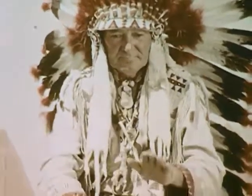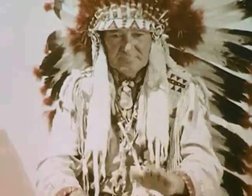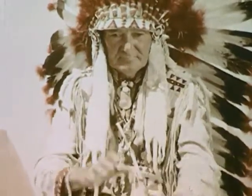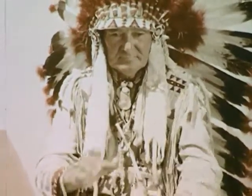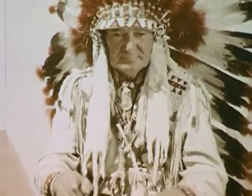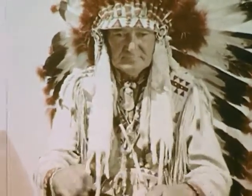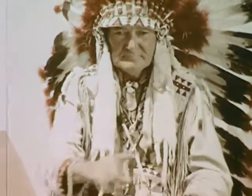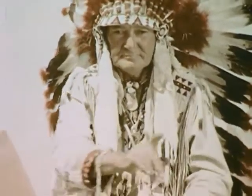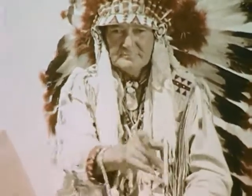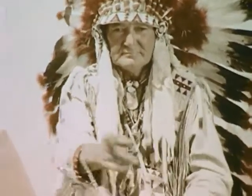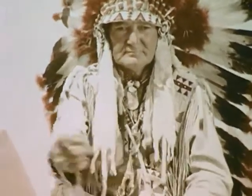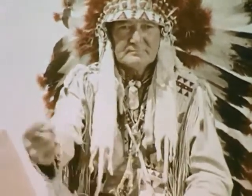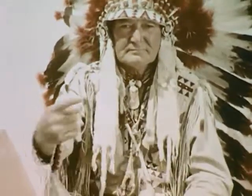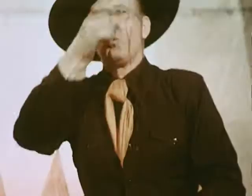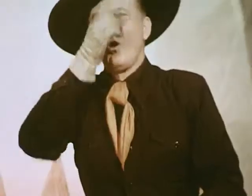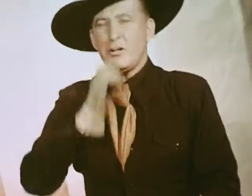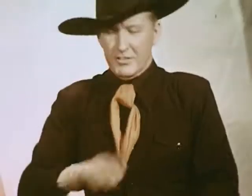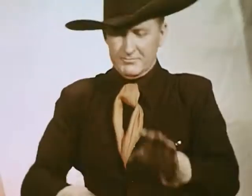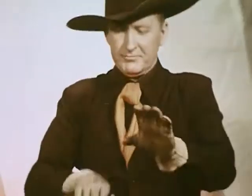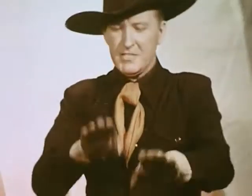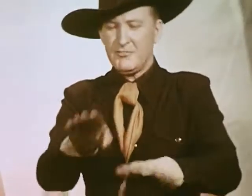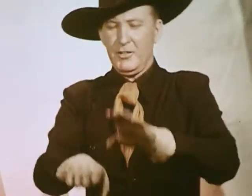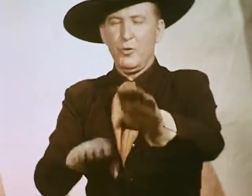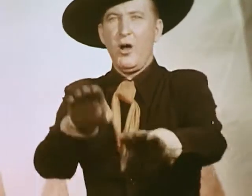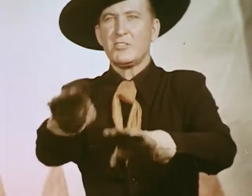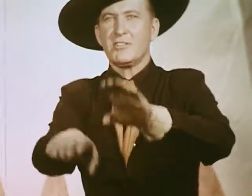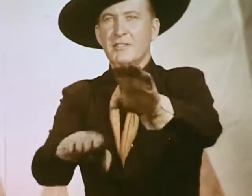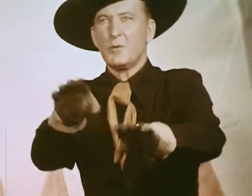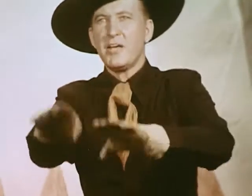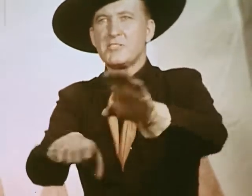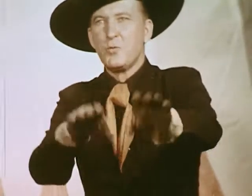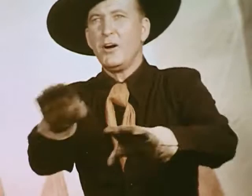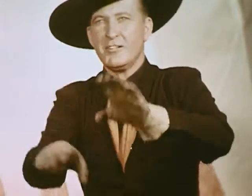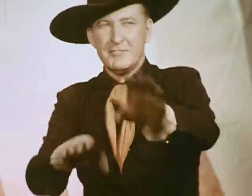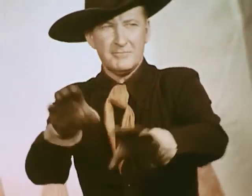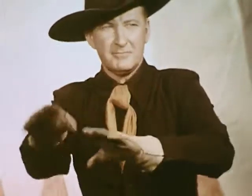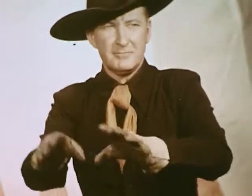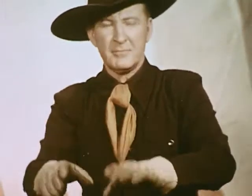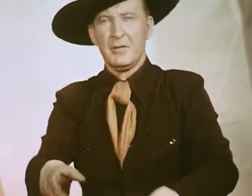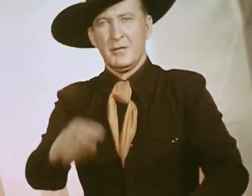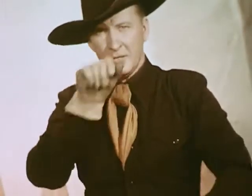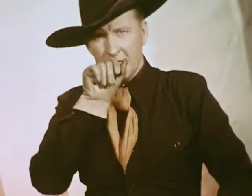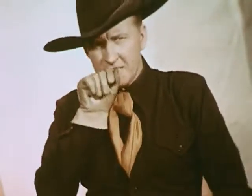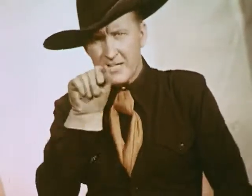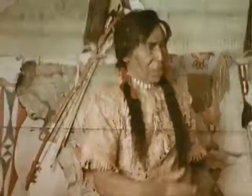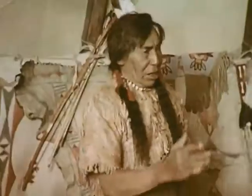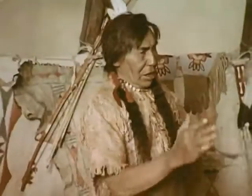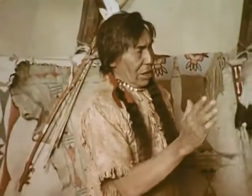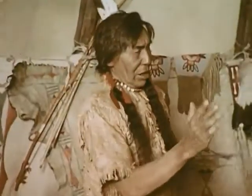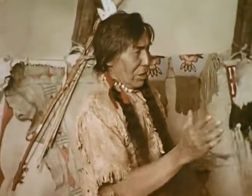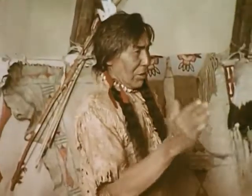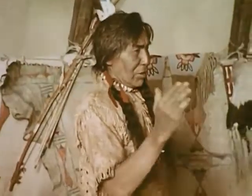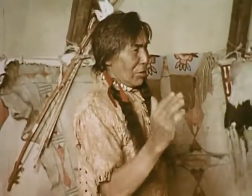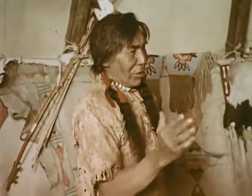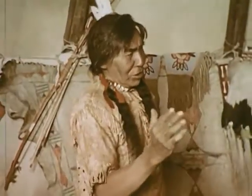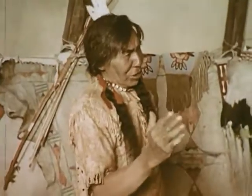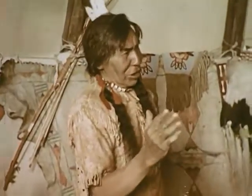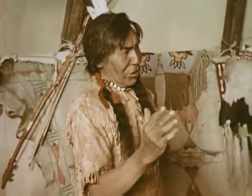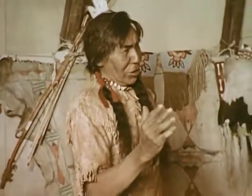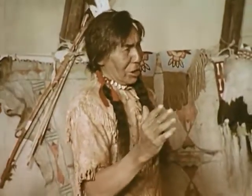So then Wade and Water got up. Water, he's a fellow who walks in it, wades in water. He said, my children are